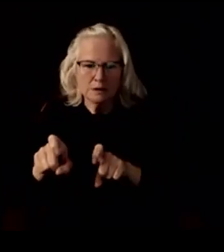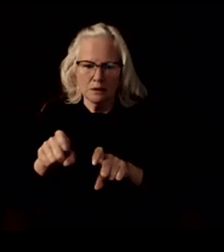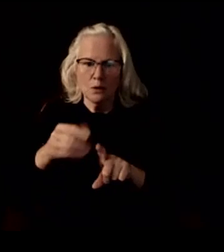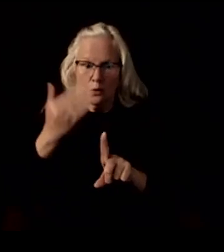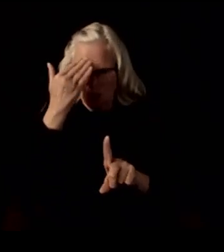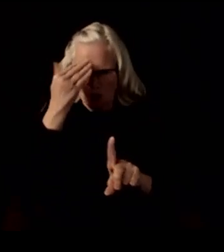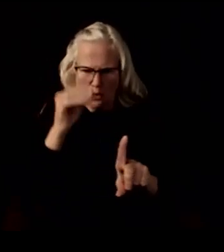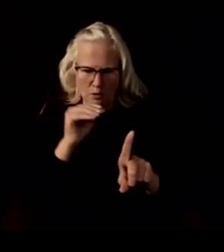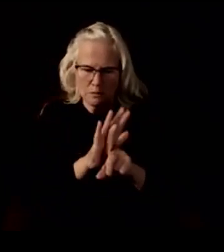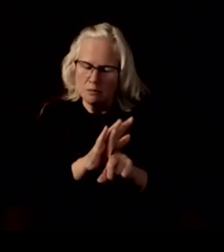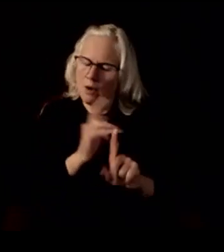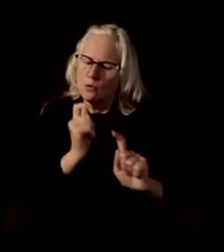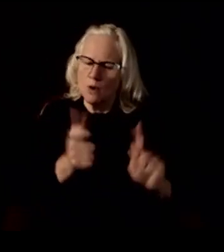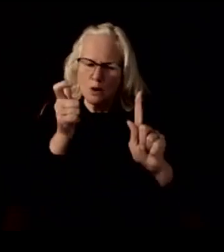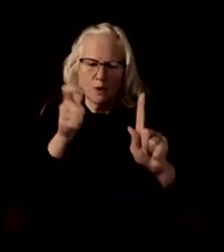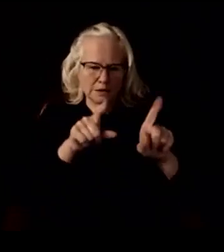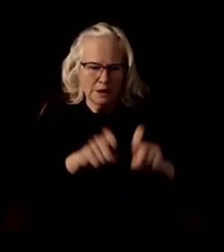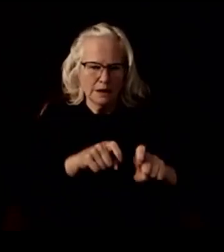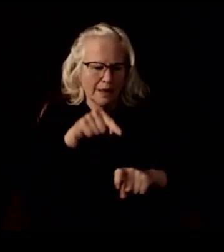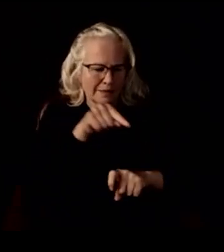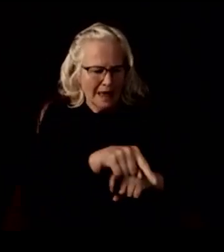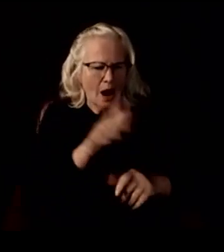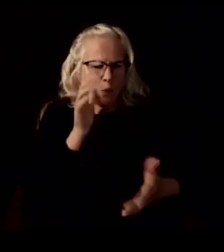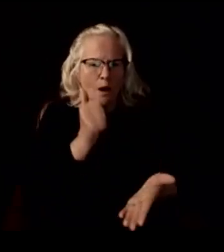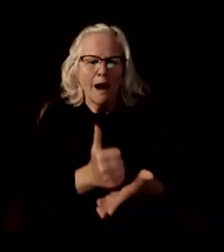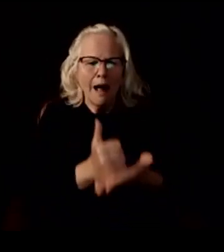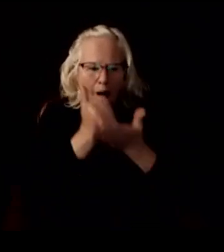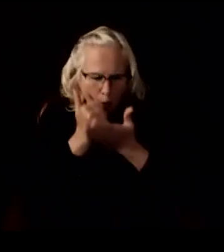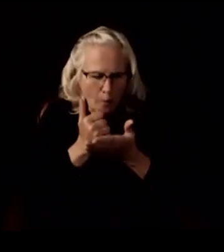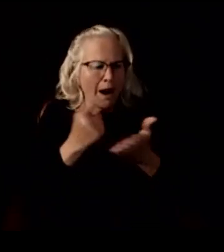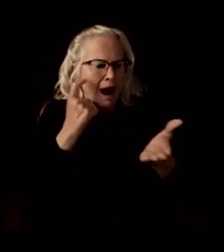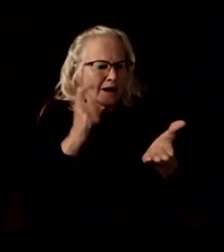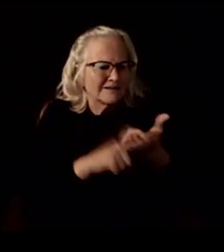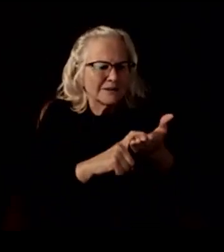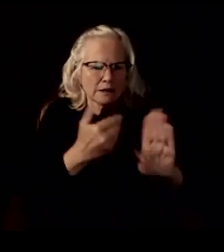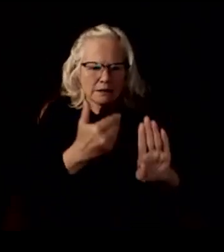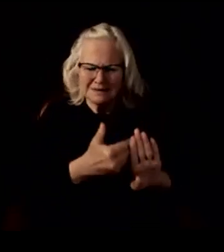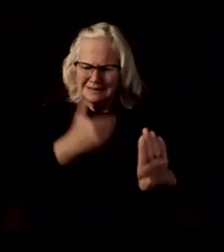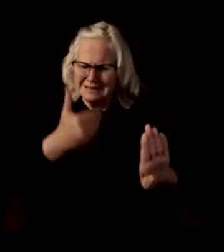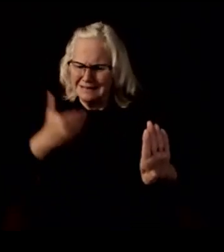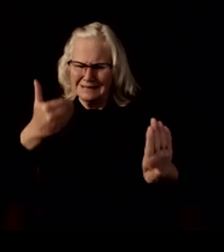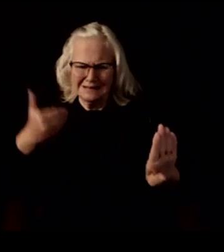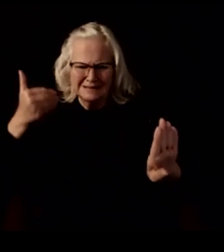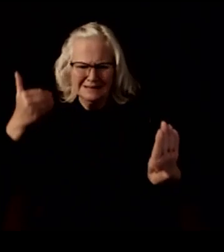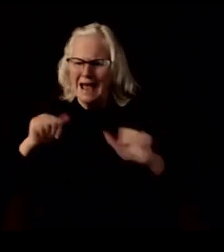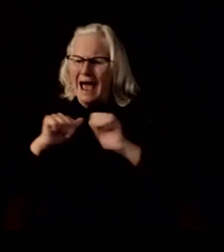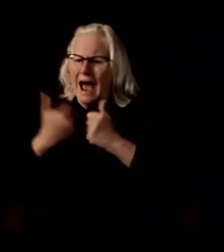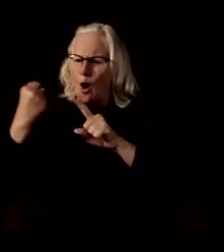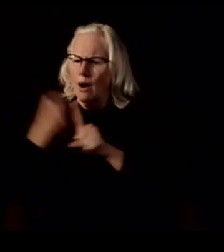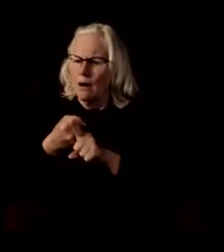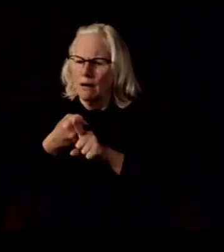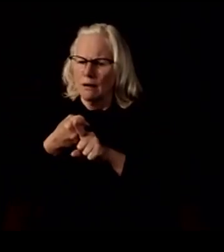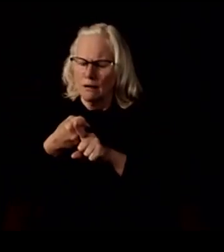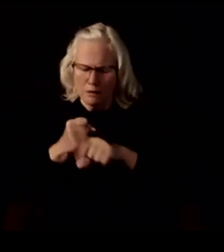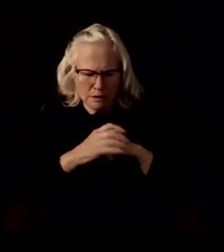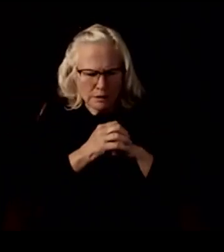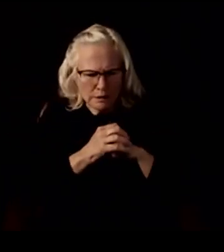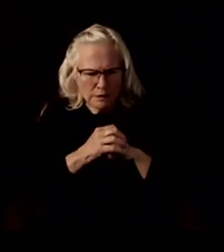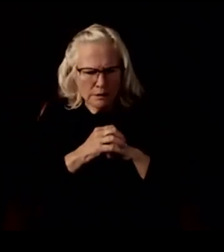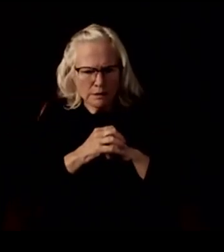earlier. Related to that, we know that there may be confusion around how long someone who is a close contact needs to stay